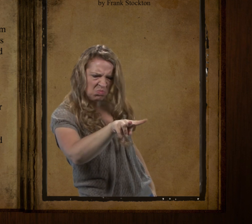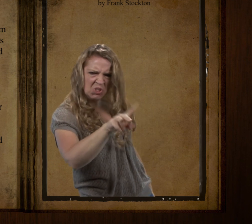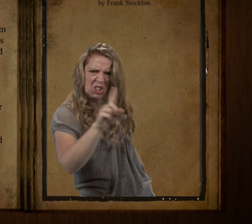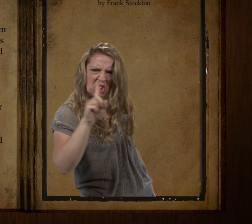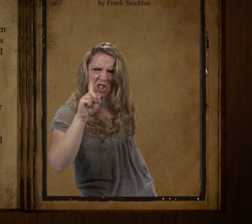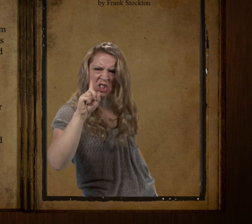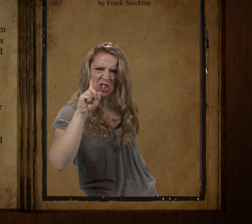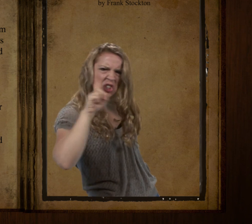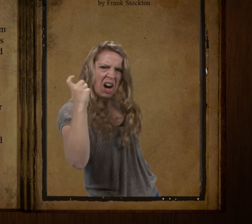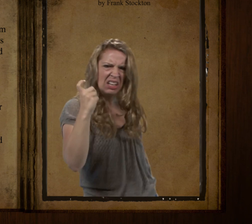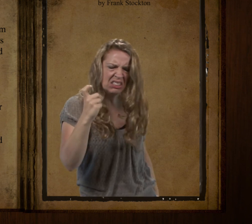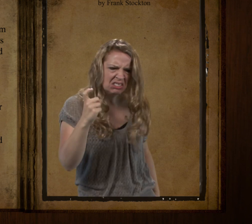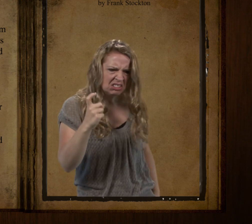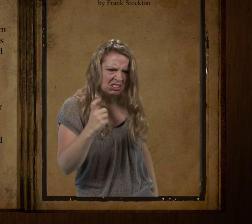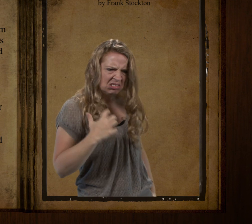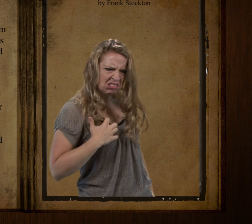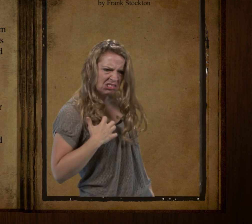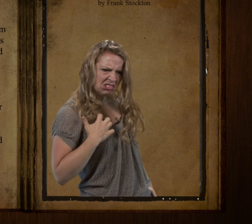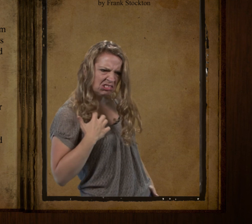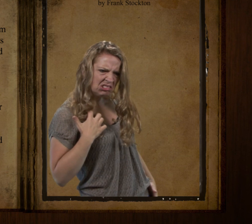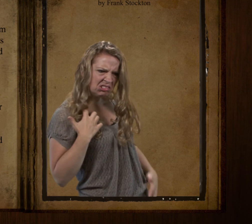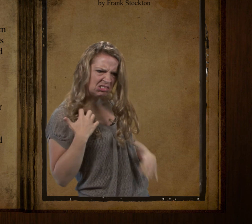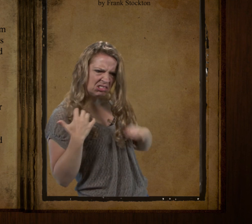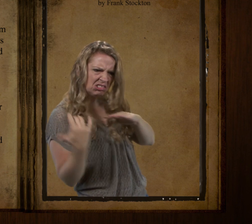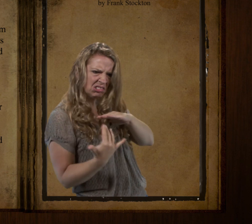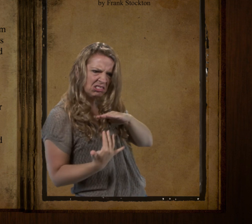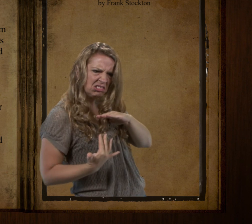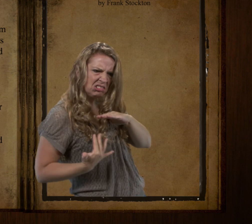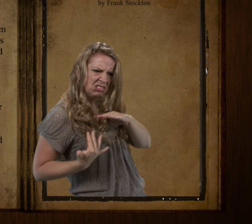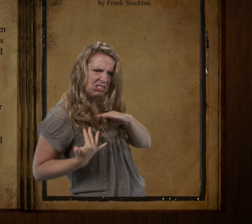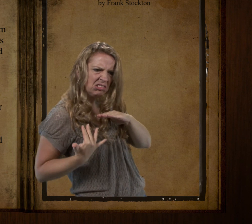whole frame kindled with the joy of recovered life.